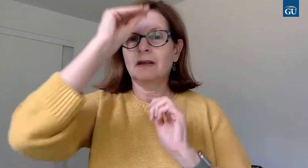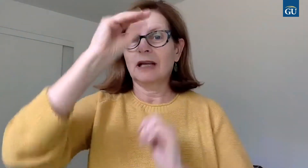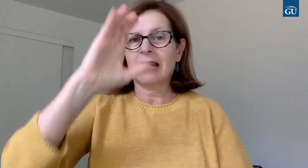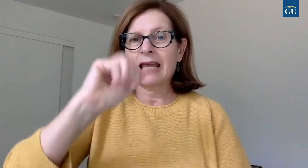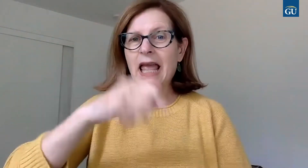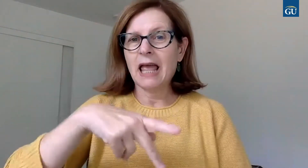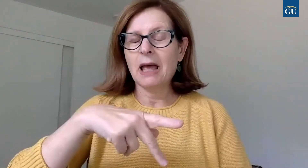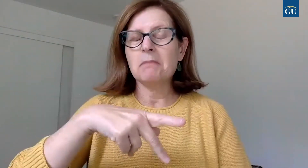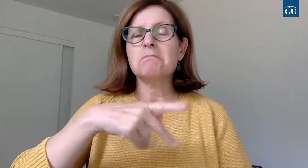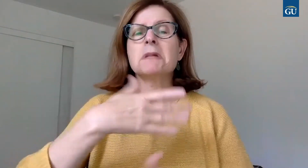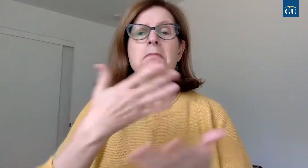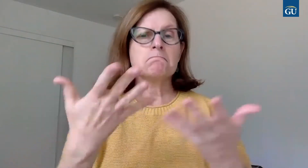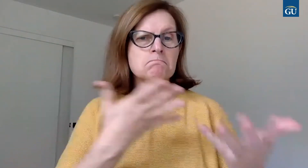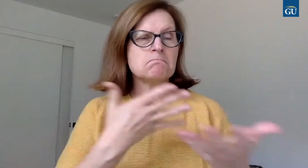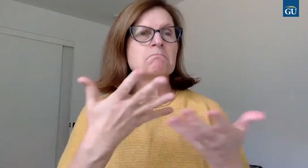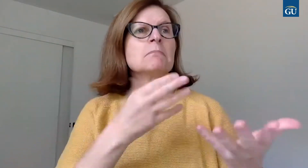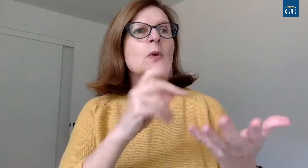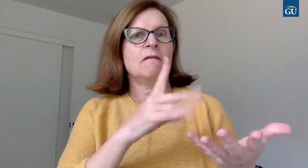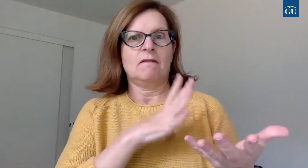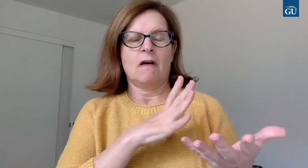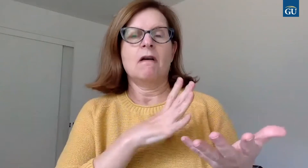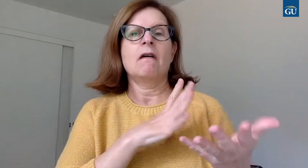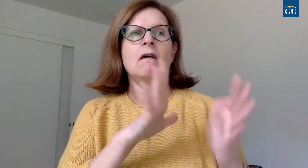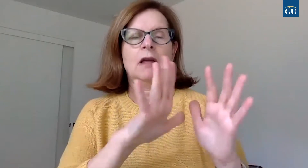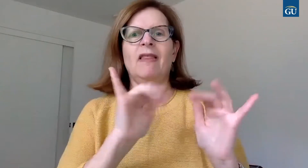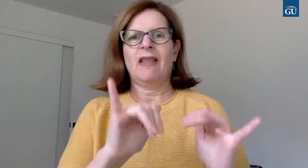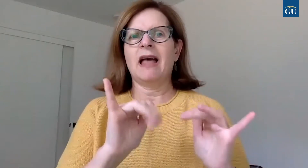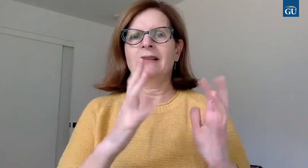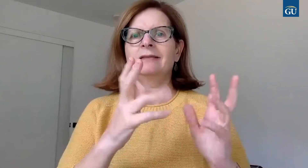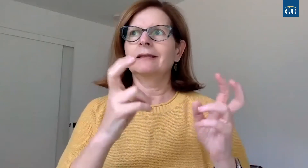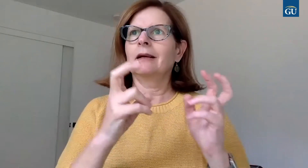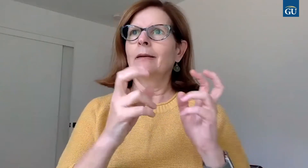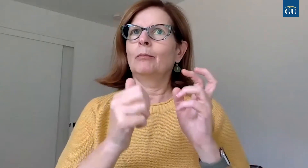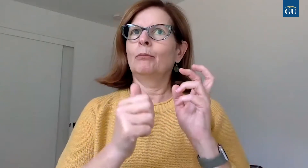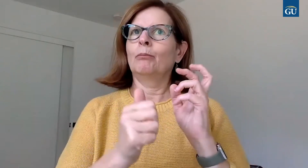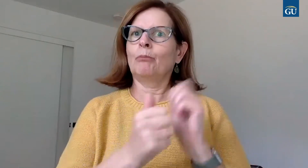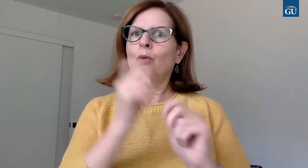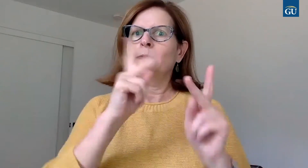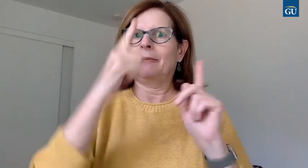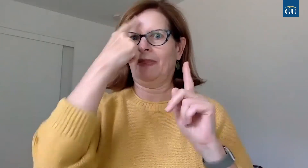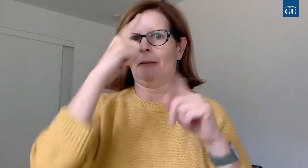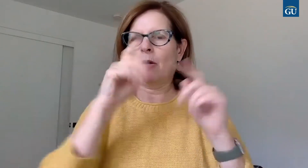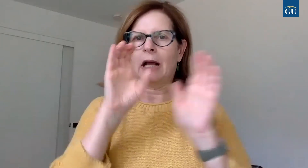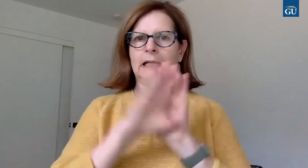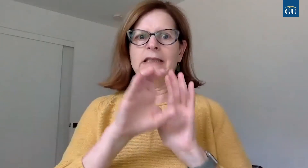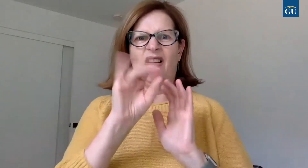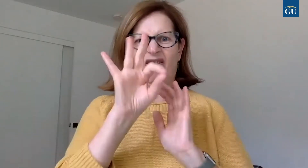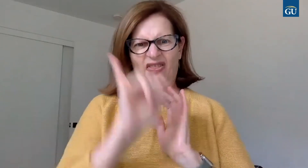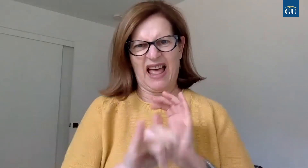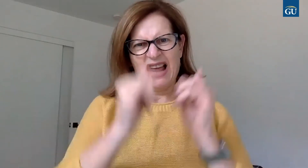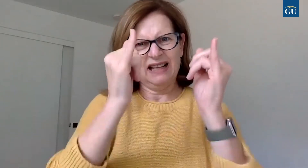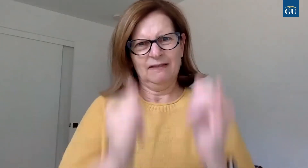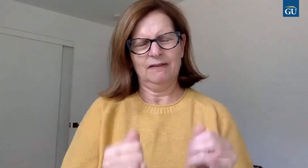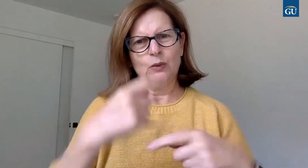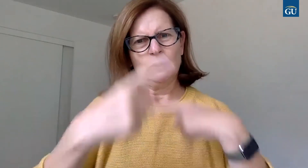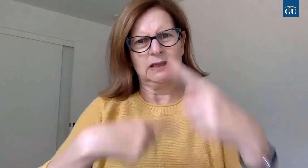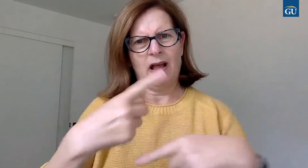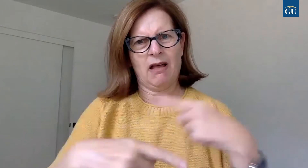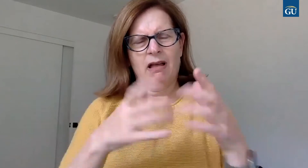don't know, but that's the story behind the sign. Or boy, the sign derives from caps. Most people